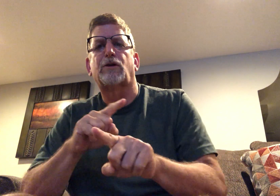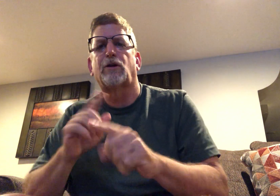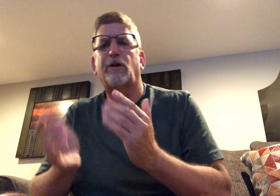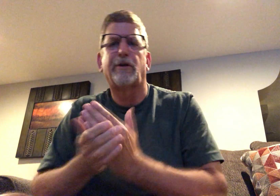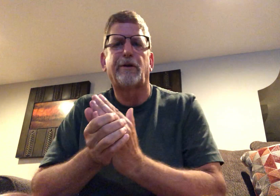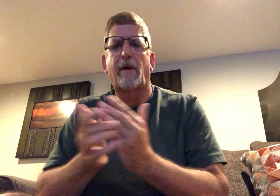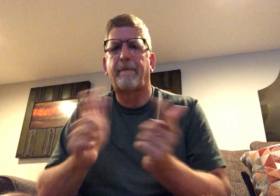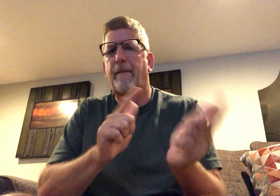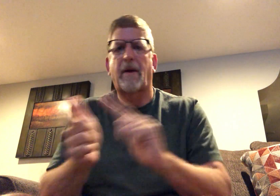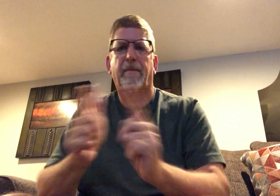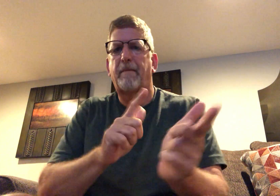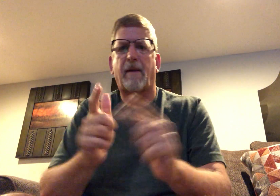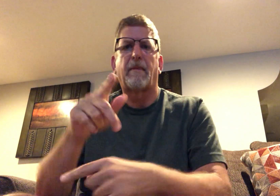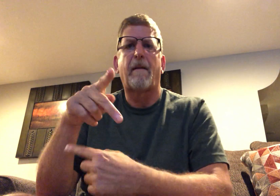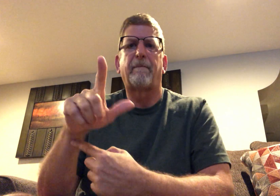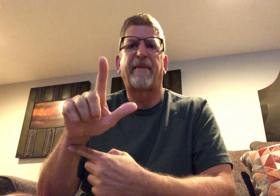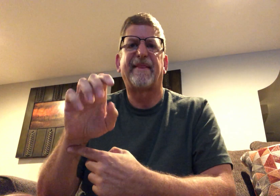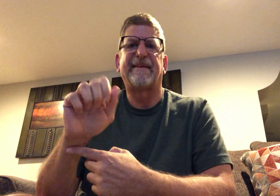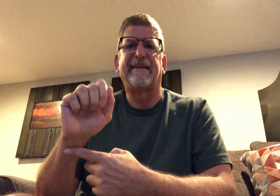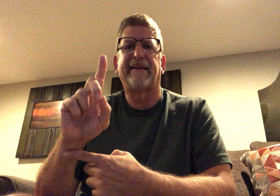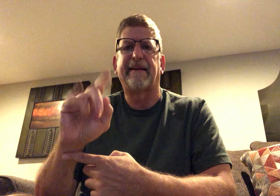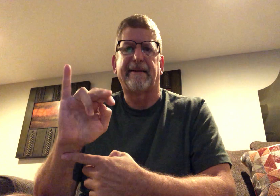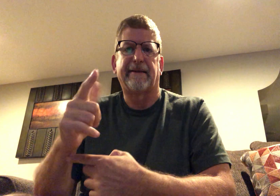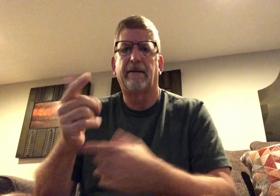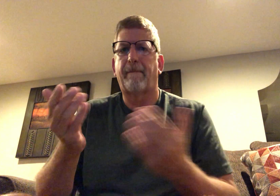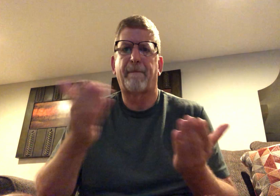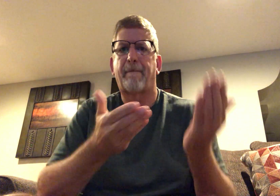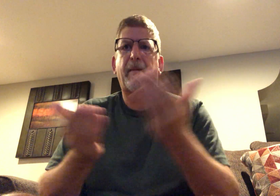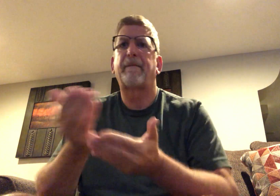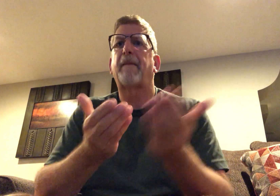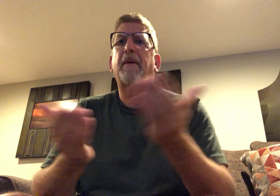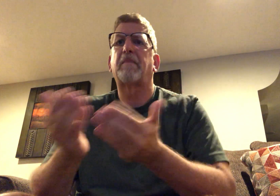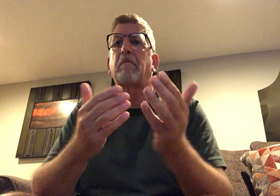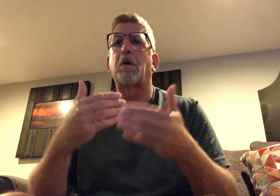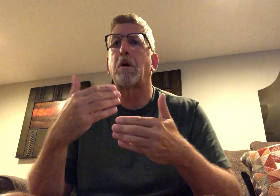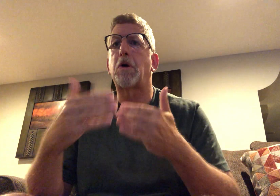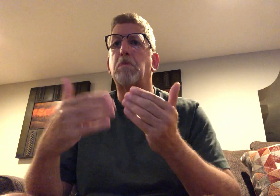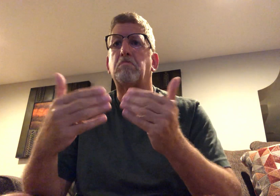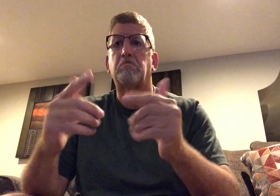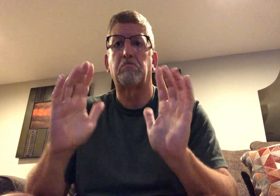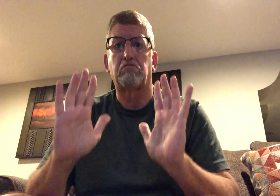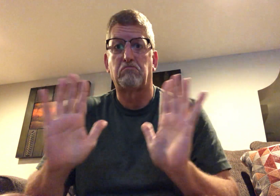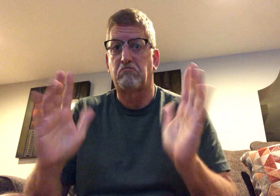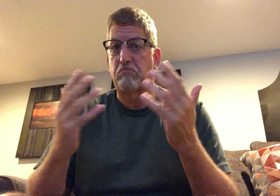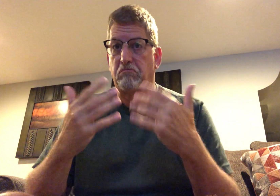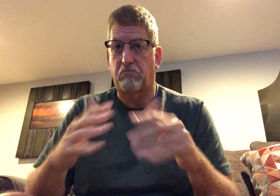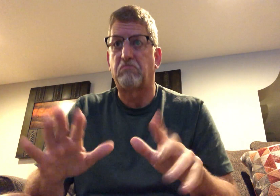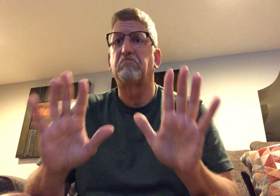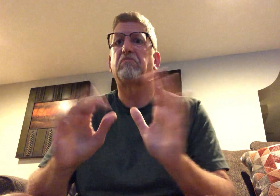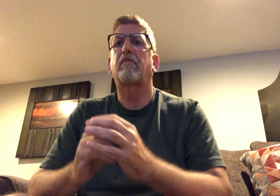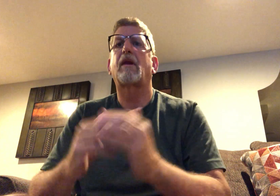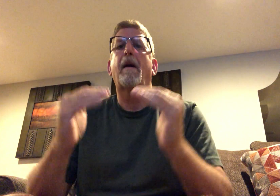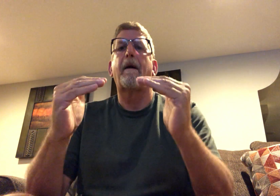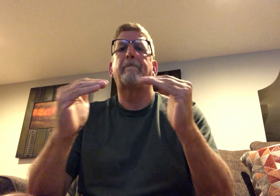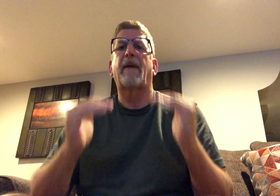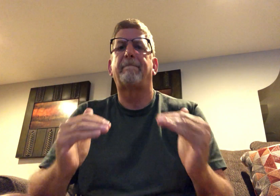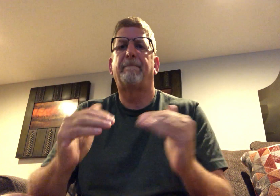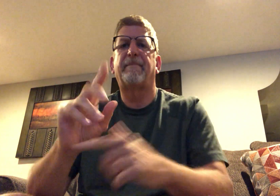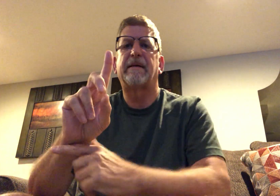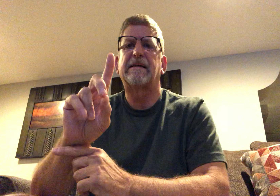for postmenopausal women or for men with HR-positive, HER2-negative breast cancer that has spread to other parts of the body, meaning it's